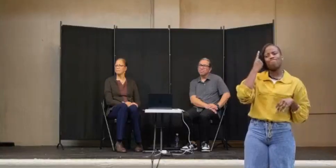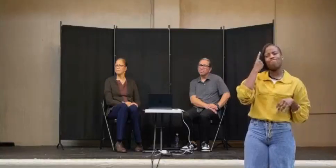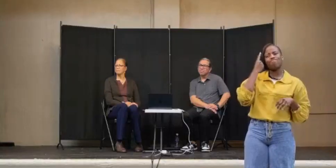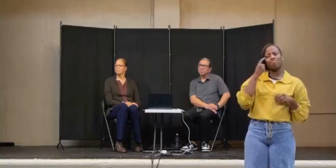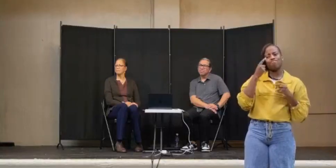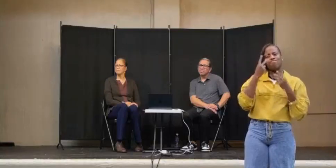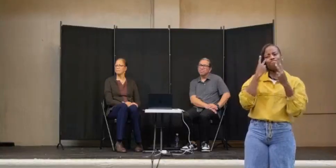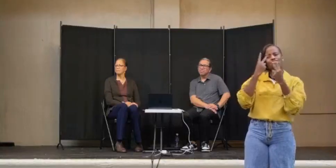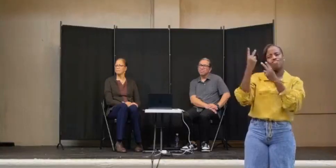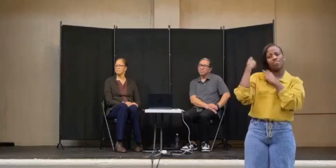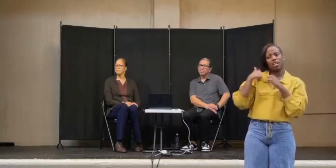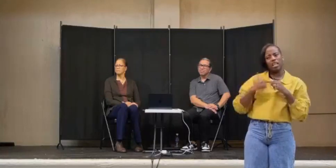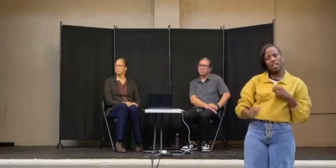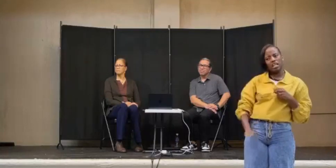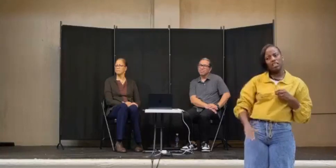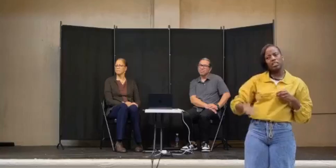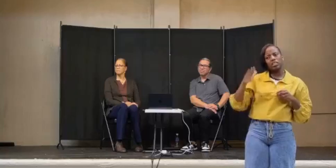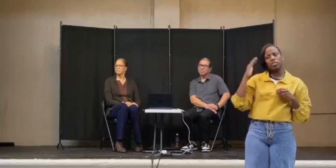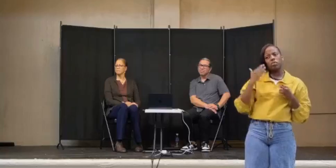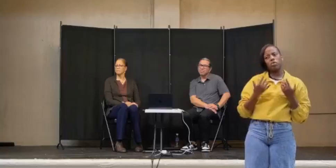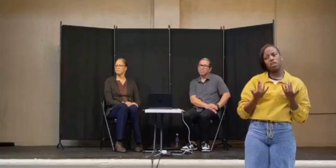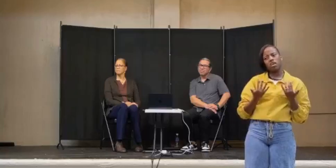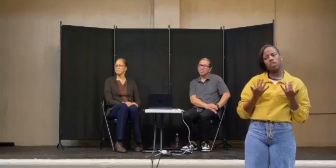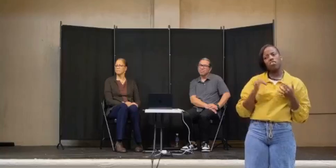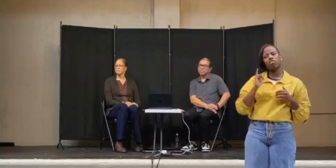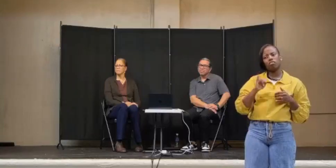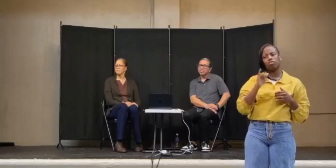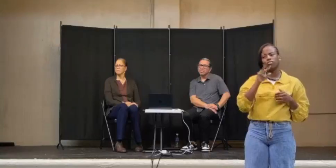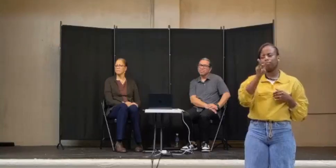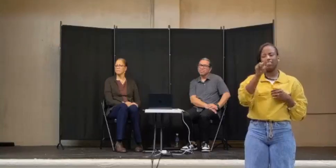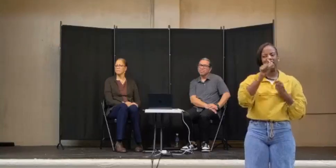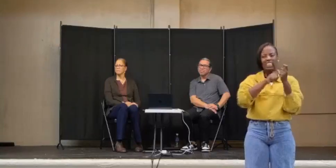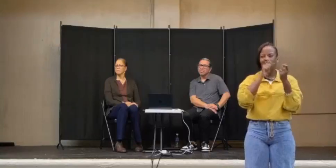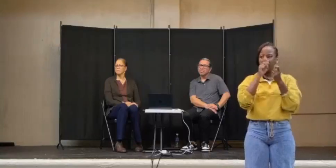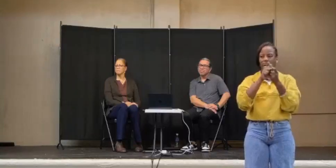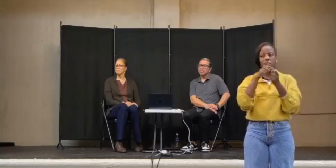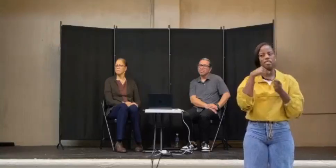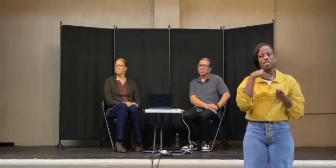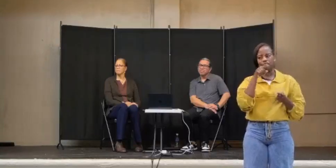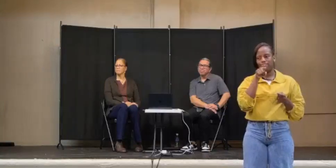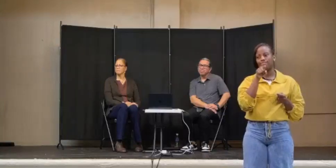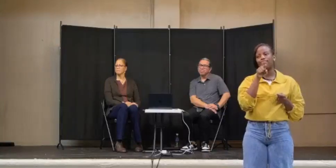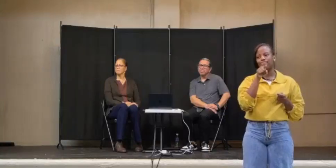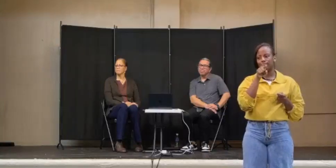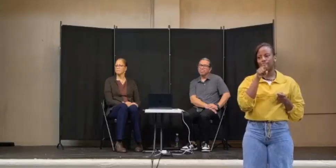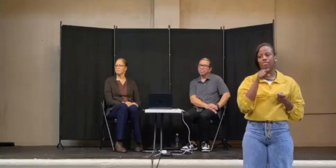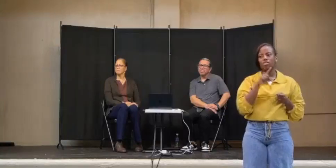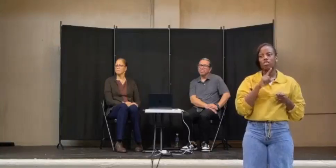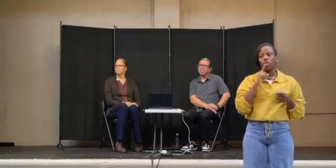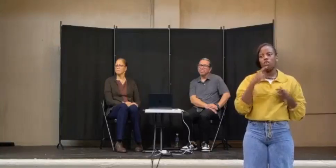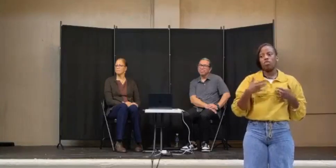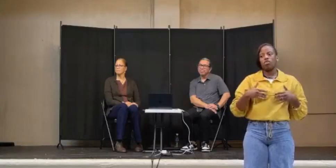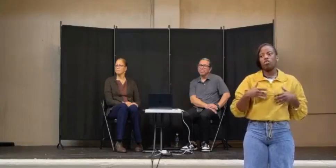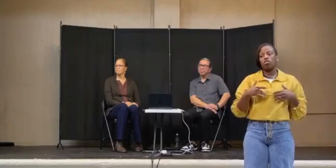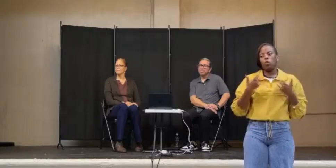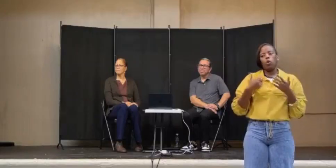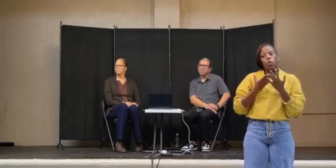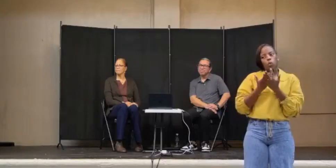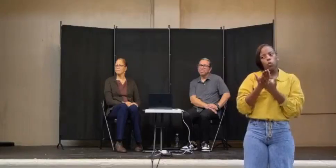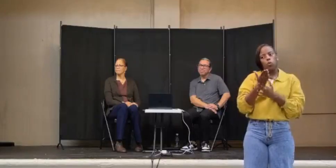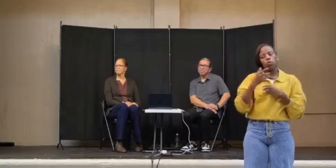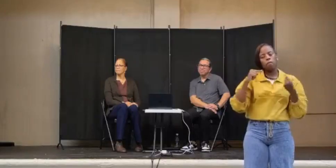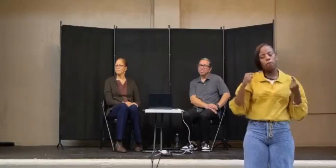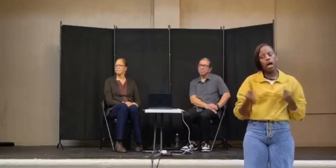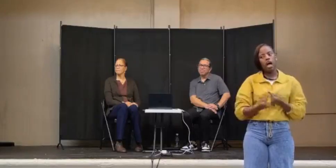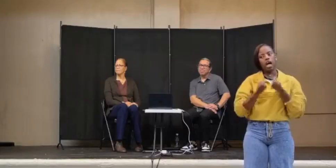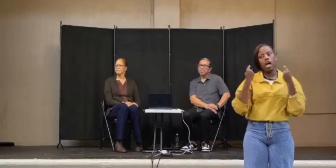as an adult, looking back, I really understand my experience as a child. I did experience a lot of